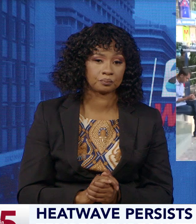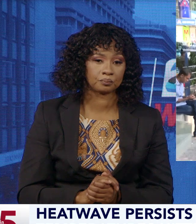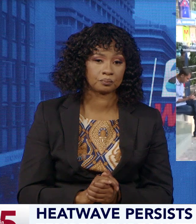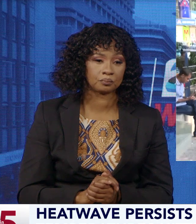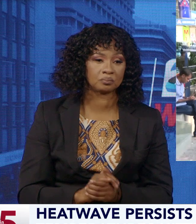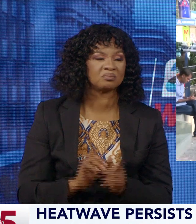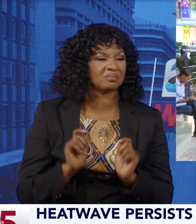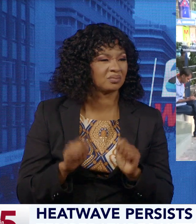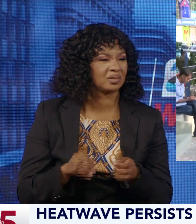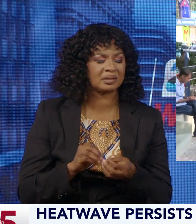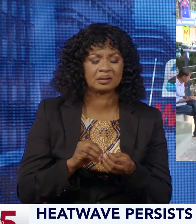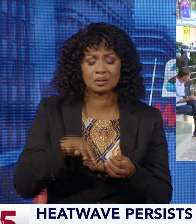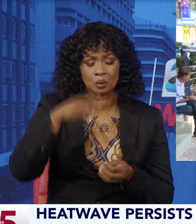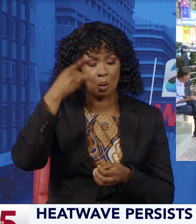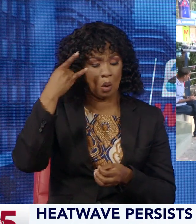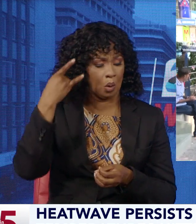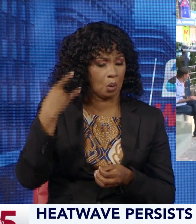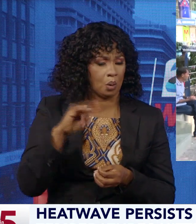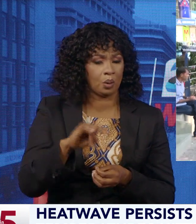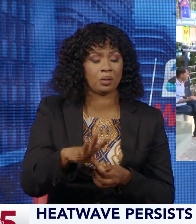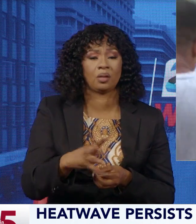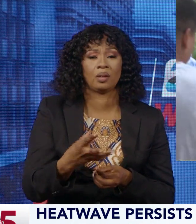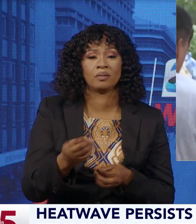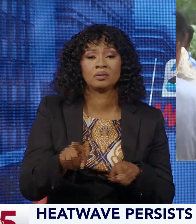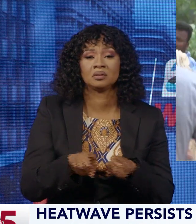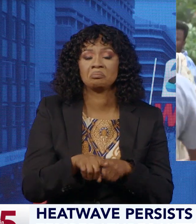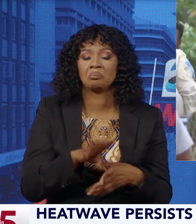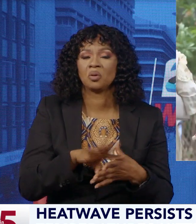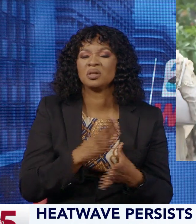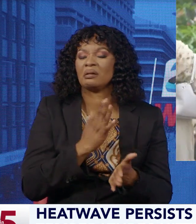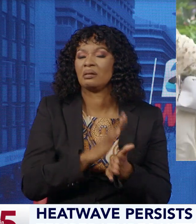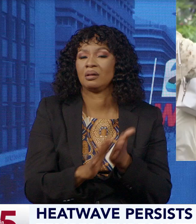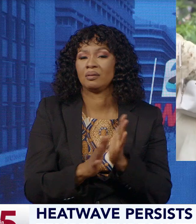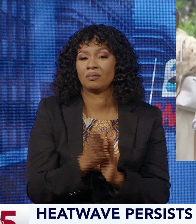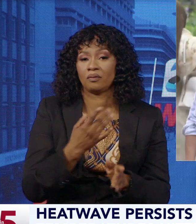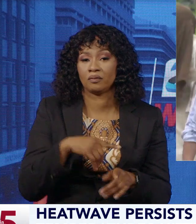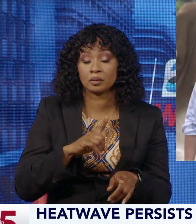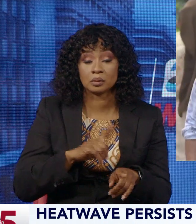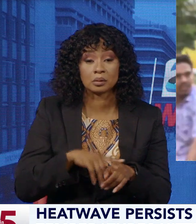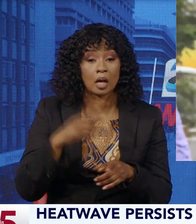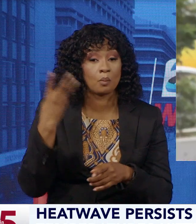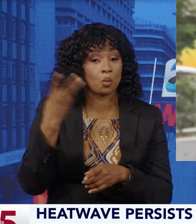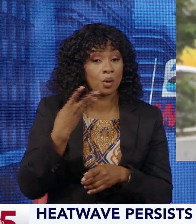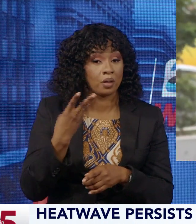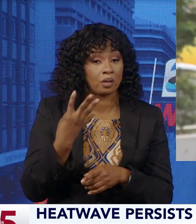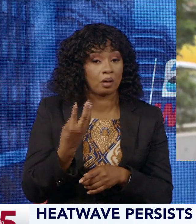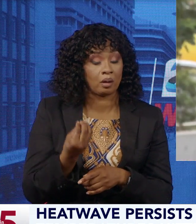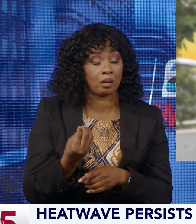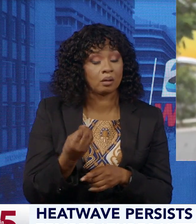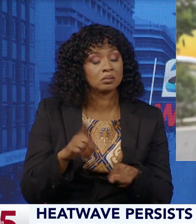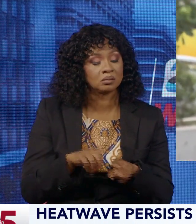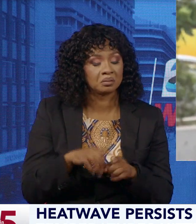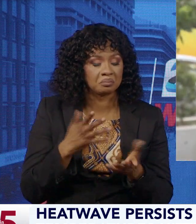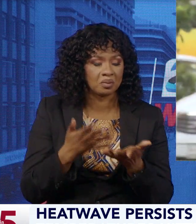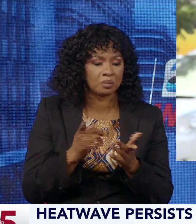It's disgustingly hot in this temperature because we have never experienced this type of weather beforehand. In this situation, we should